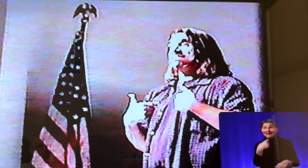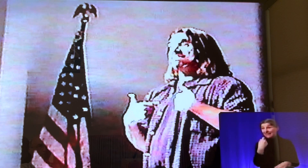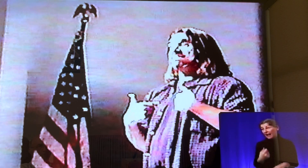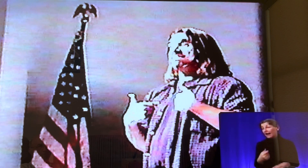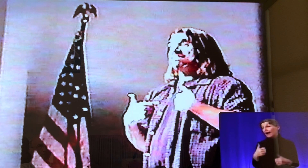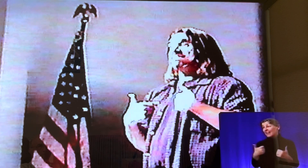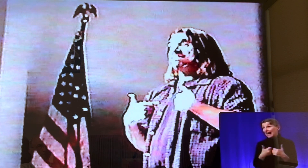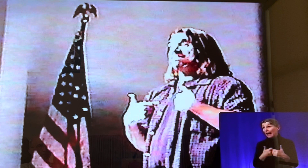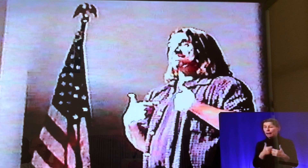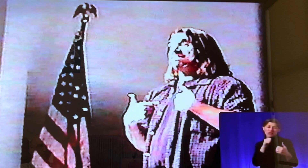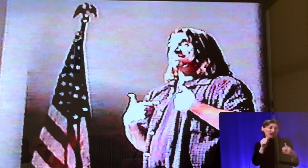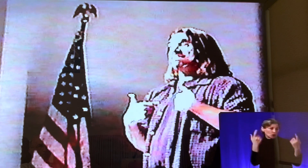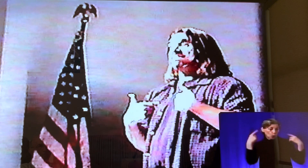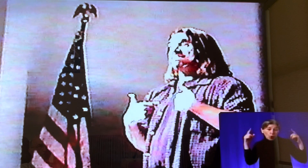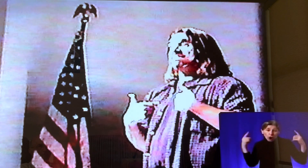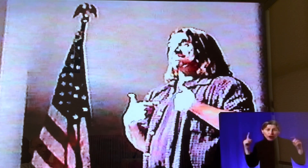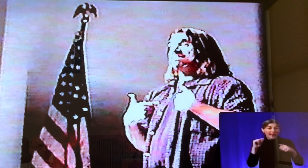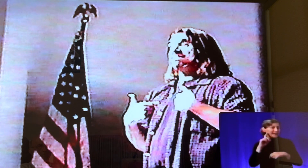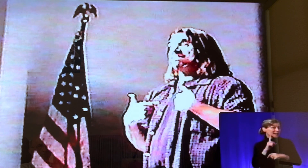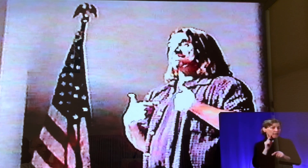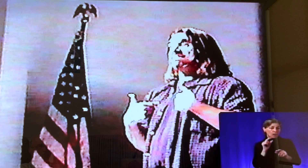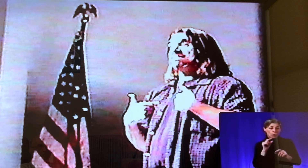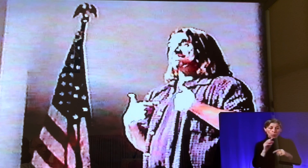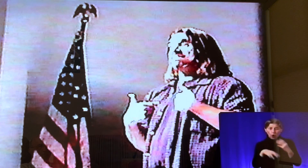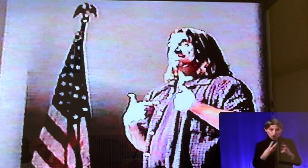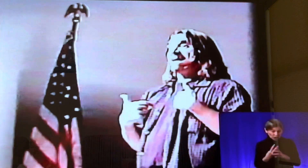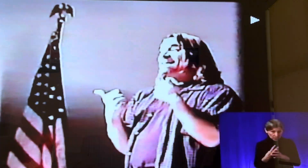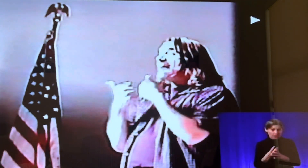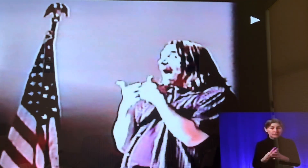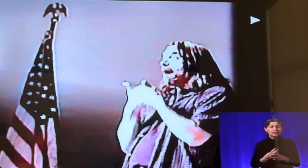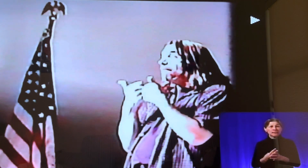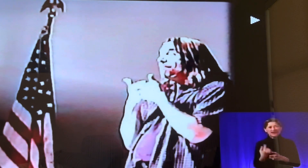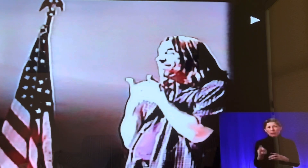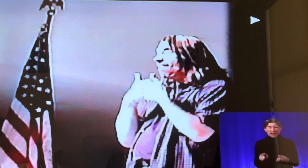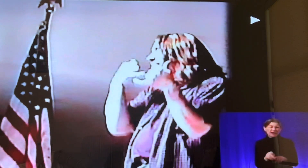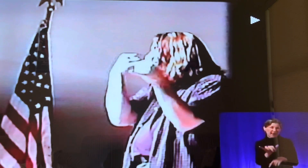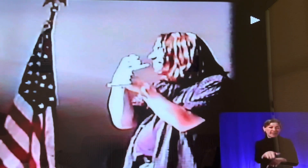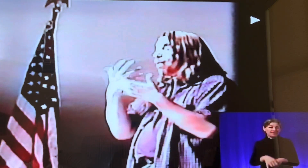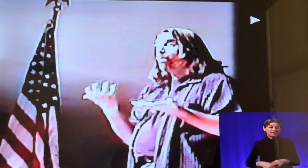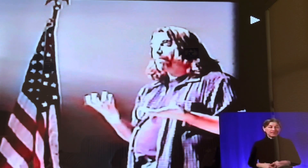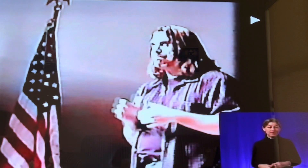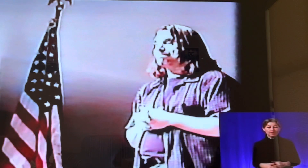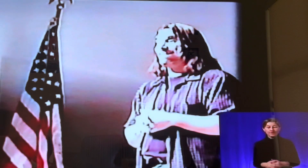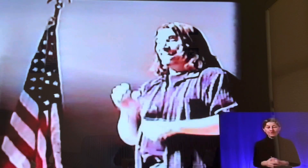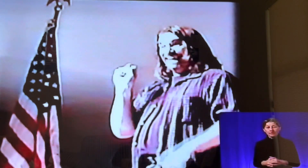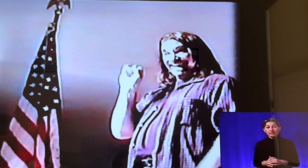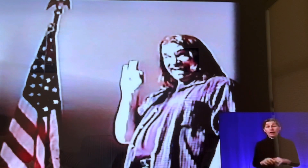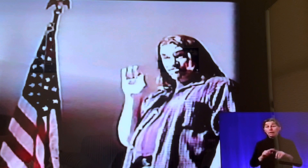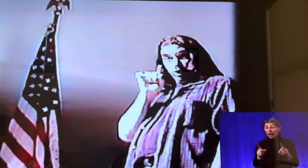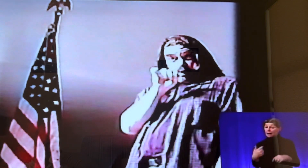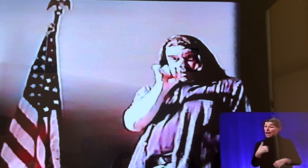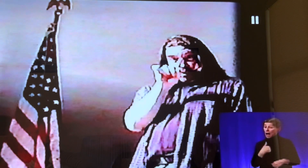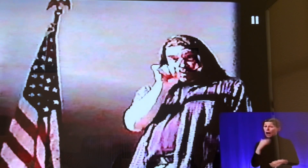so that game doesn't work in the deaf world. Something like that. But I'm going to tell you what happens